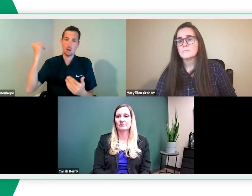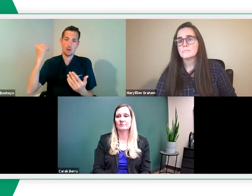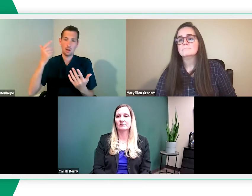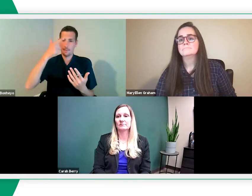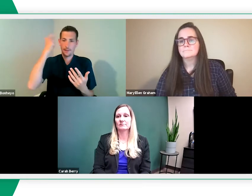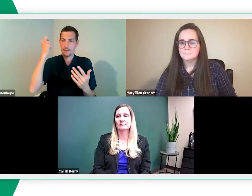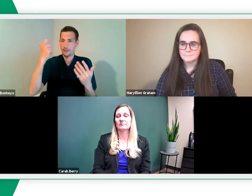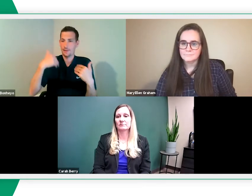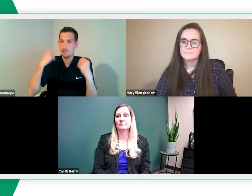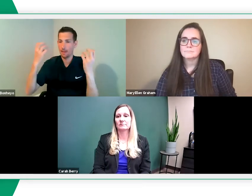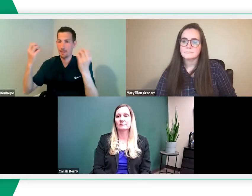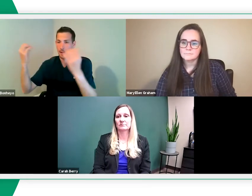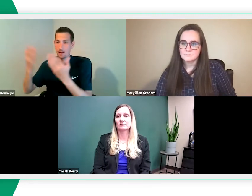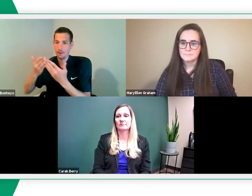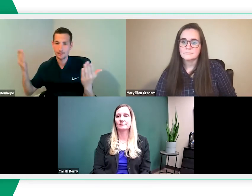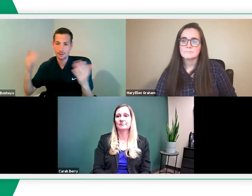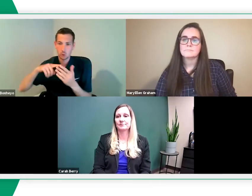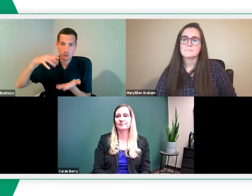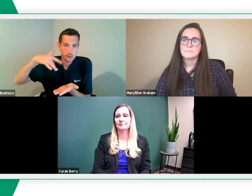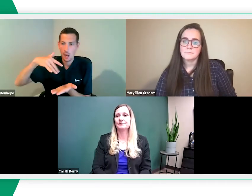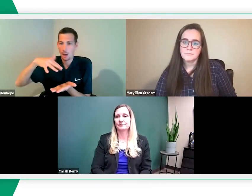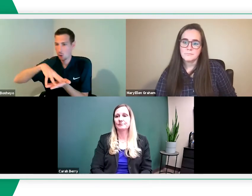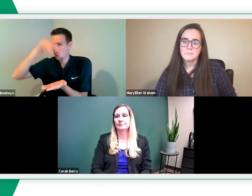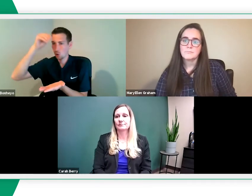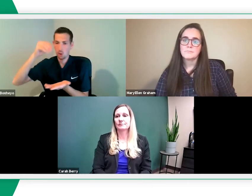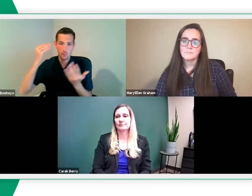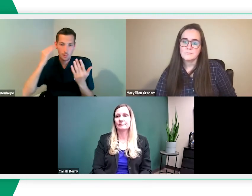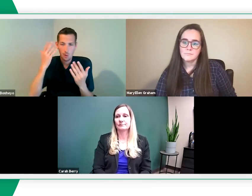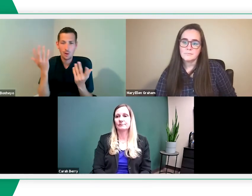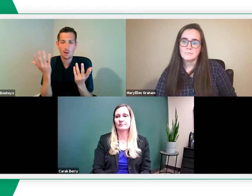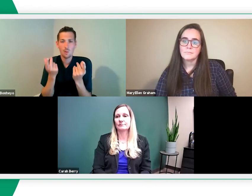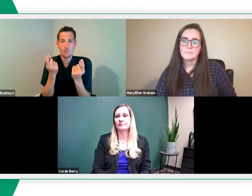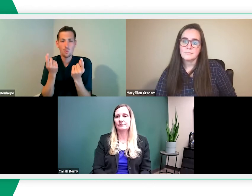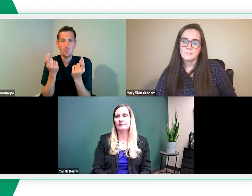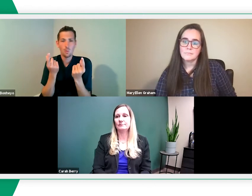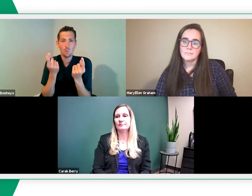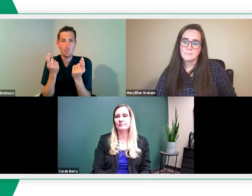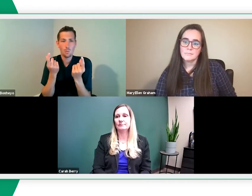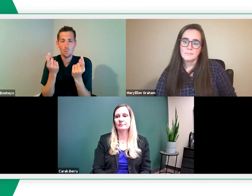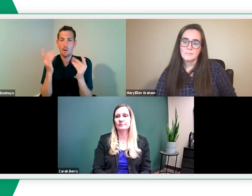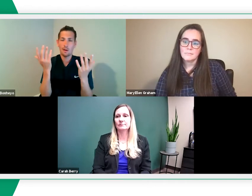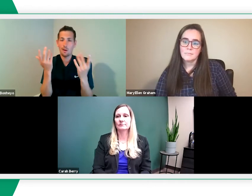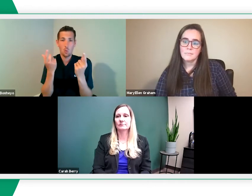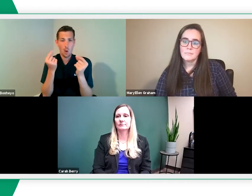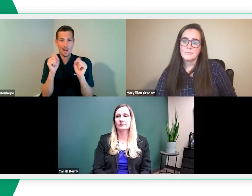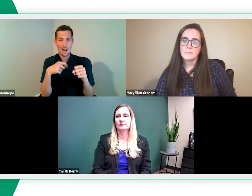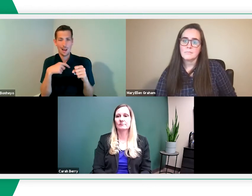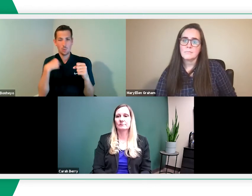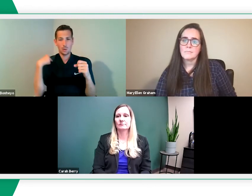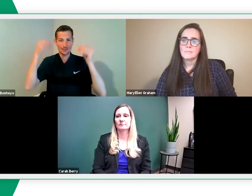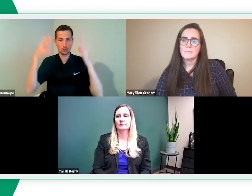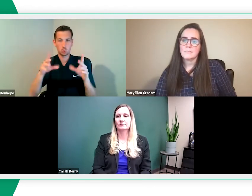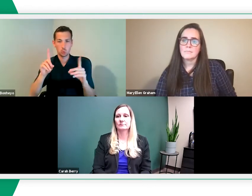be at the bare minimum and students could forget so easily because they have so many other things to study and learn through the course.